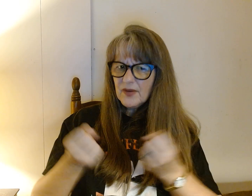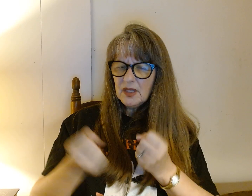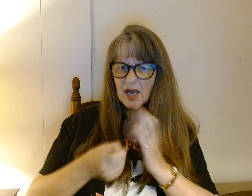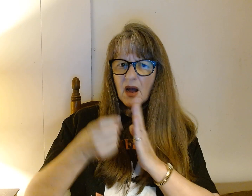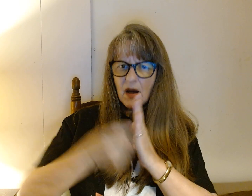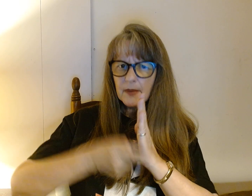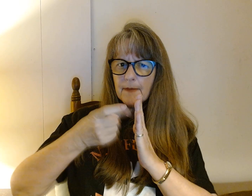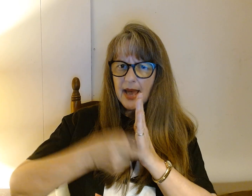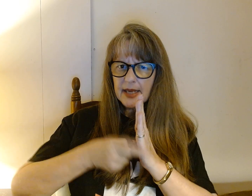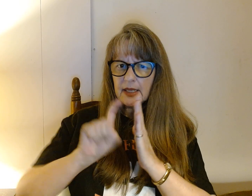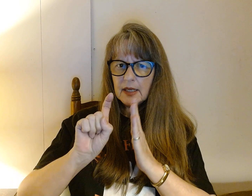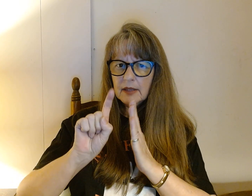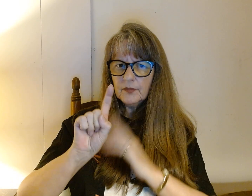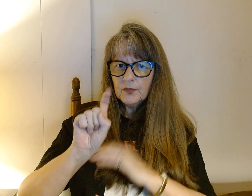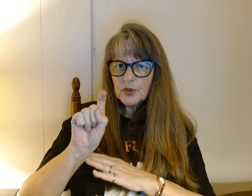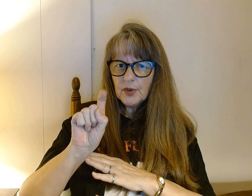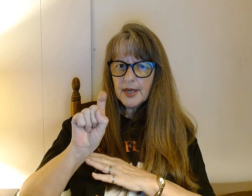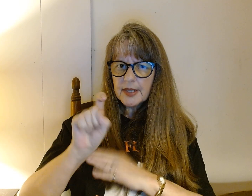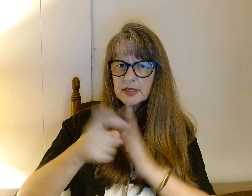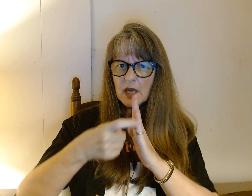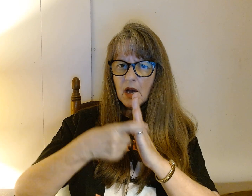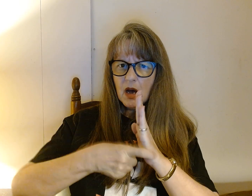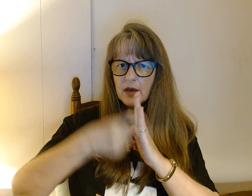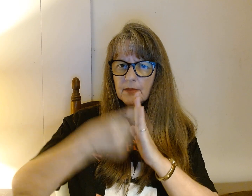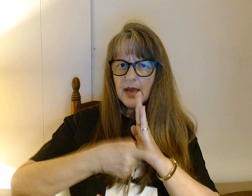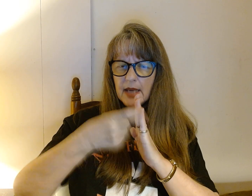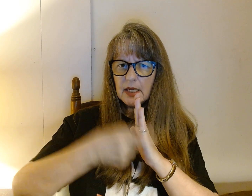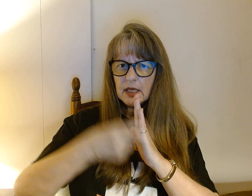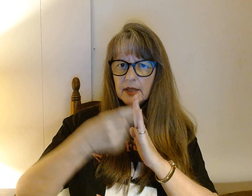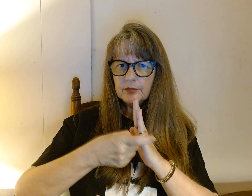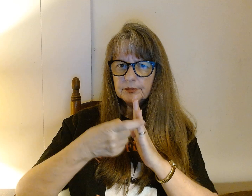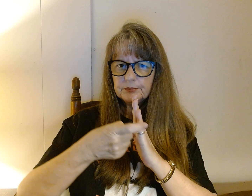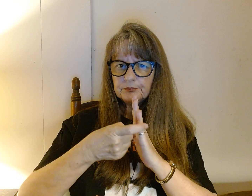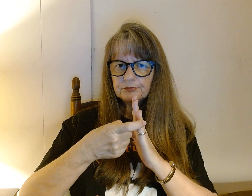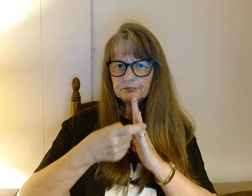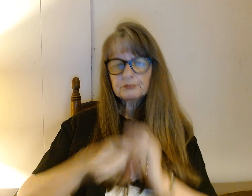Yeah, automatic with your X. Automatic.